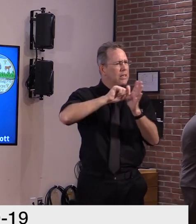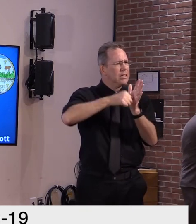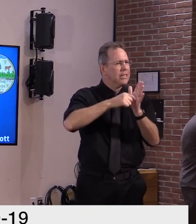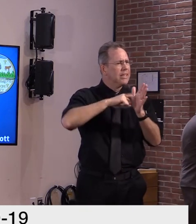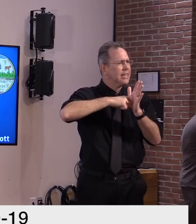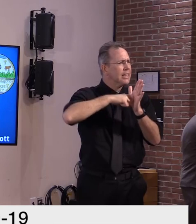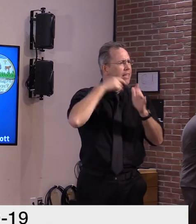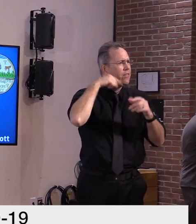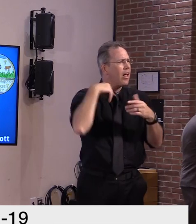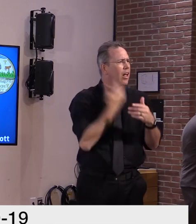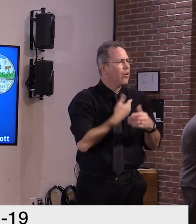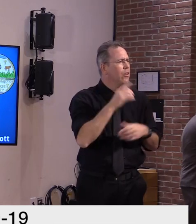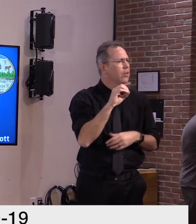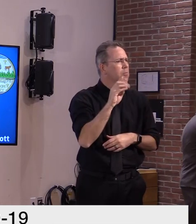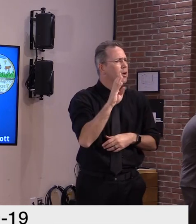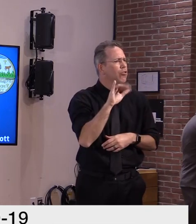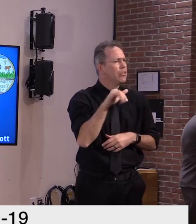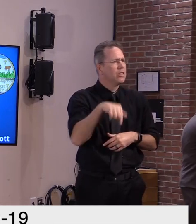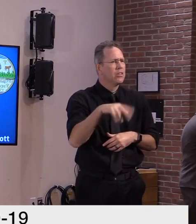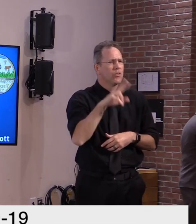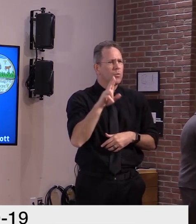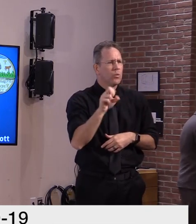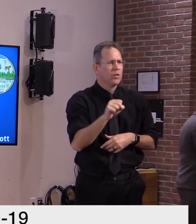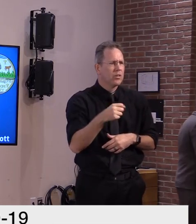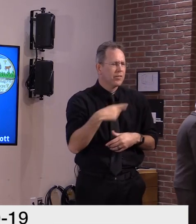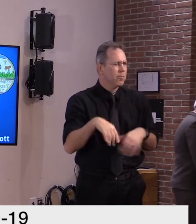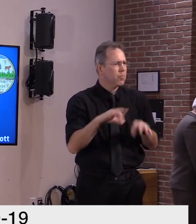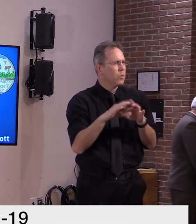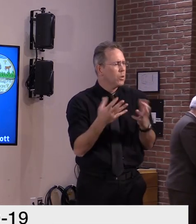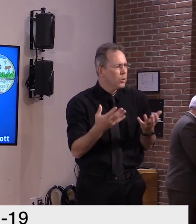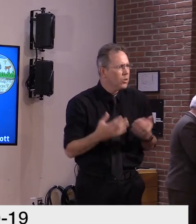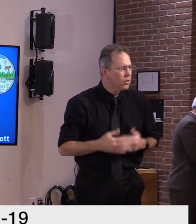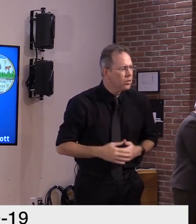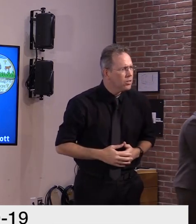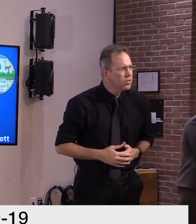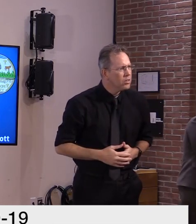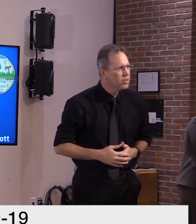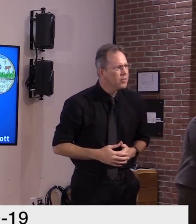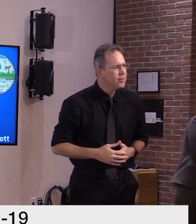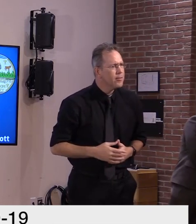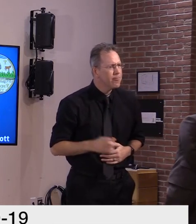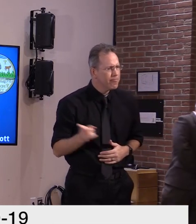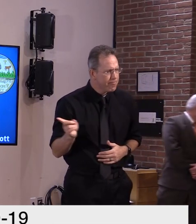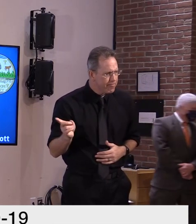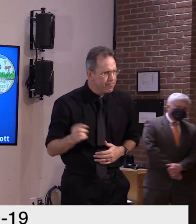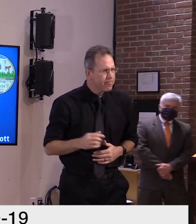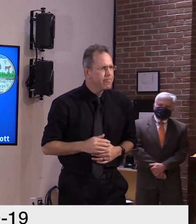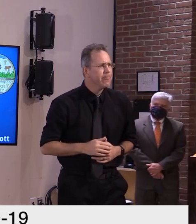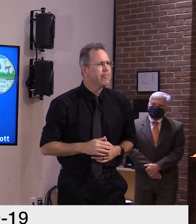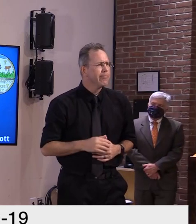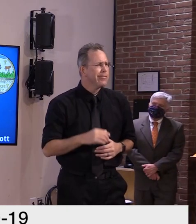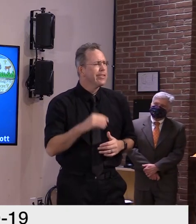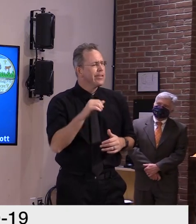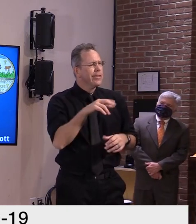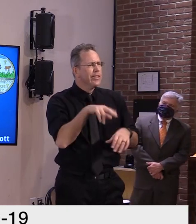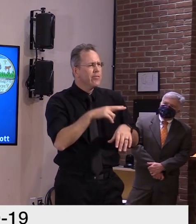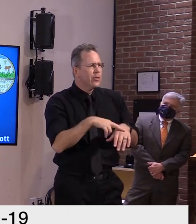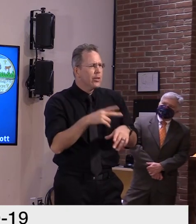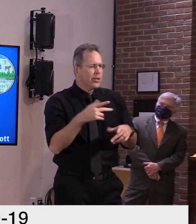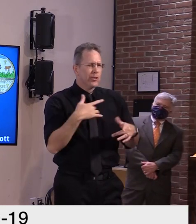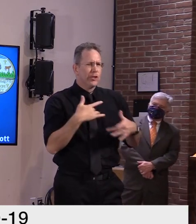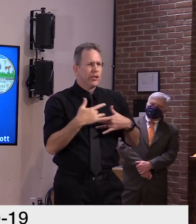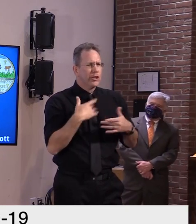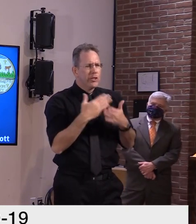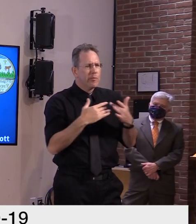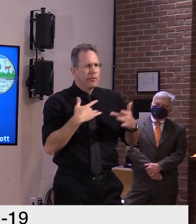about that, but I think the fact that compliance with all of the basic guidance is part of the deal makes it much